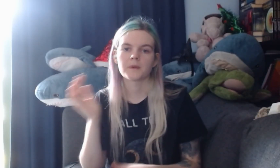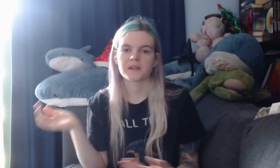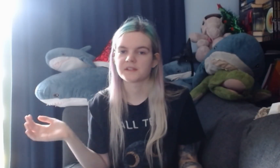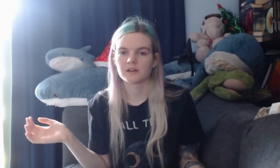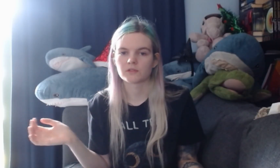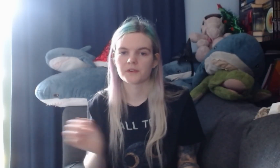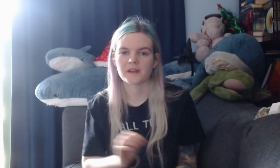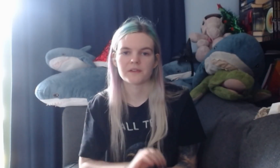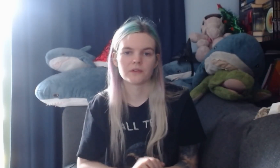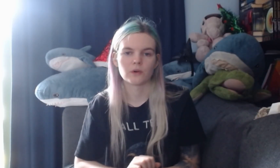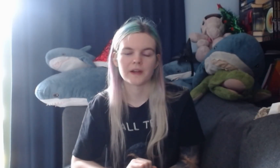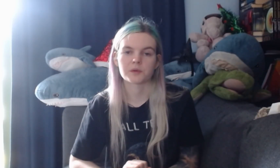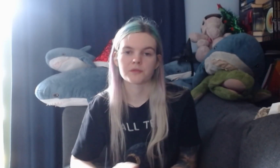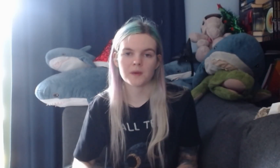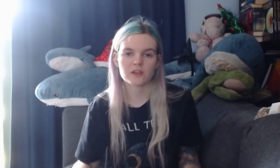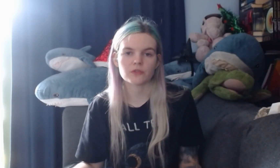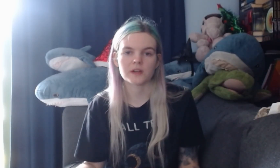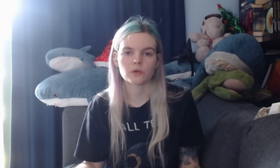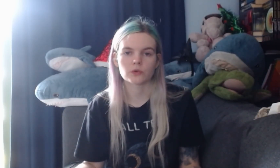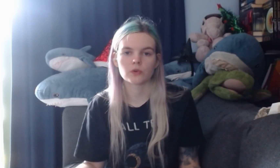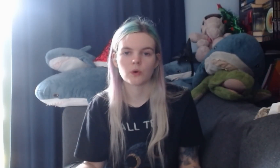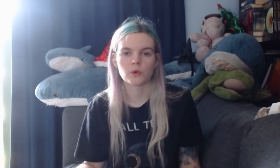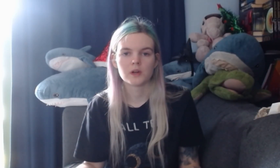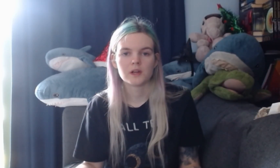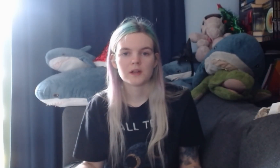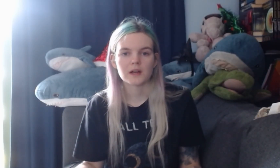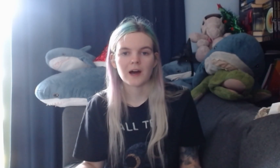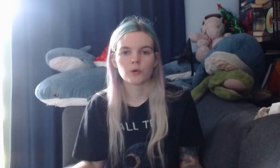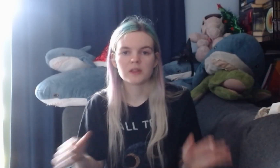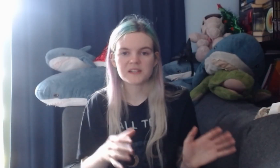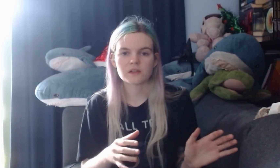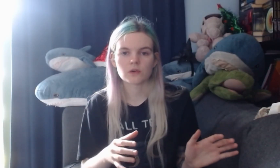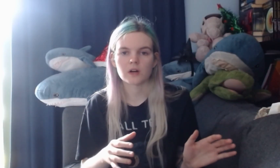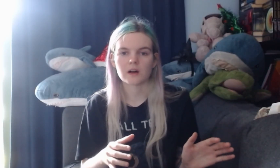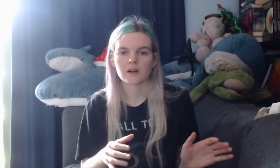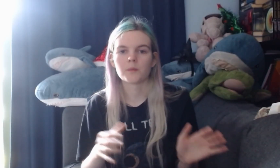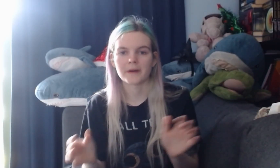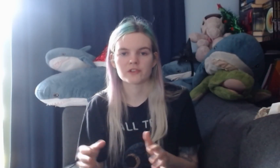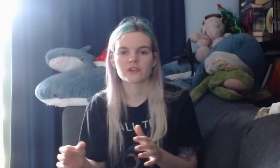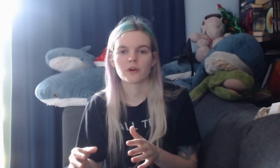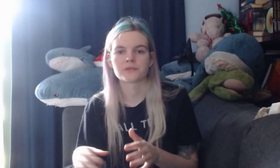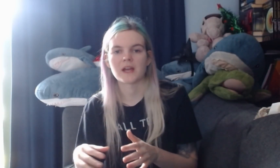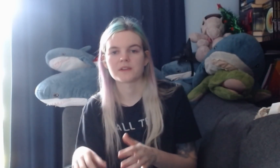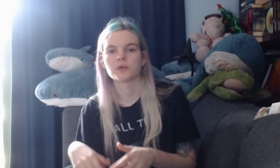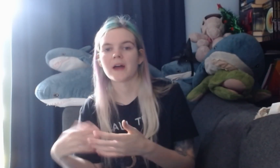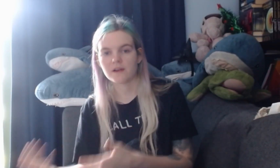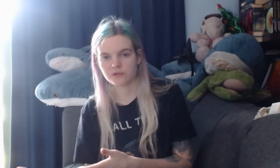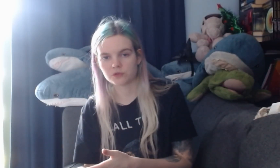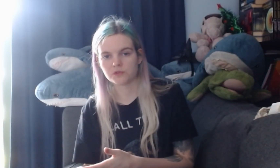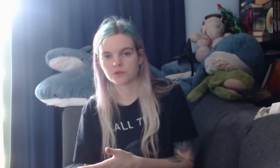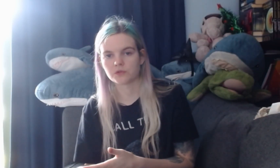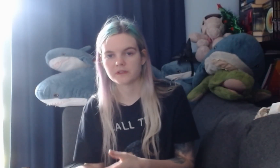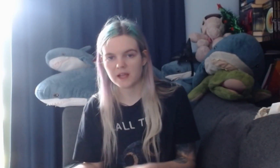But of course there is no extra information, so I don't know how little or how much of that you have to do to say